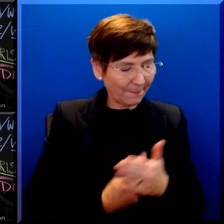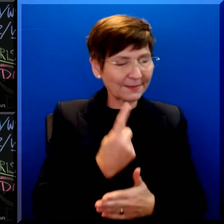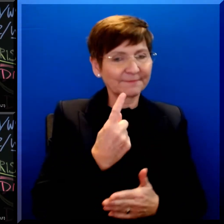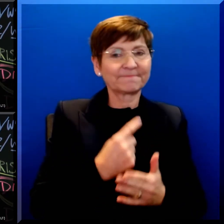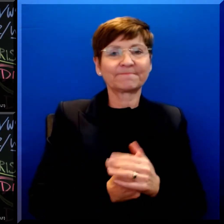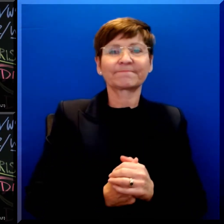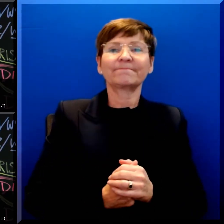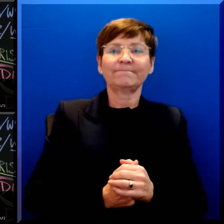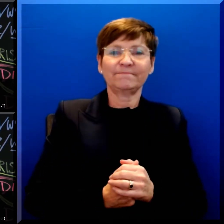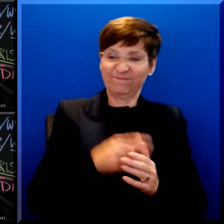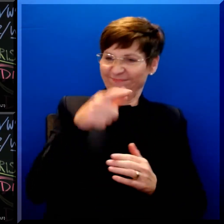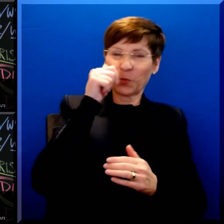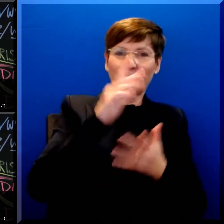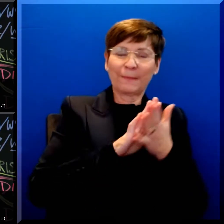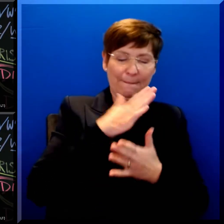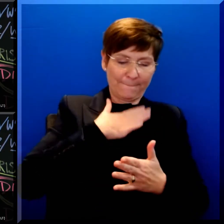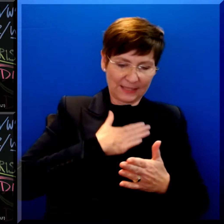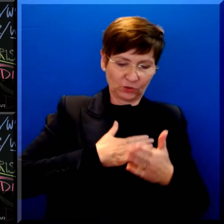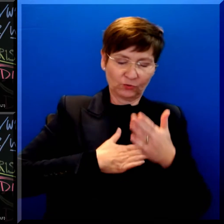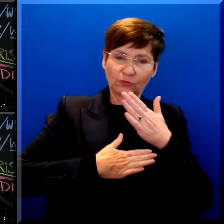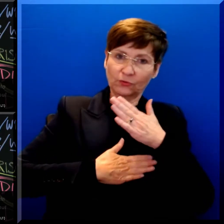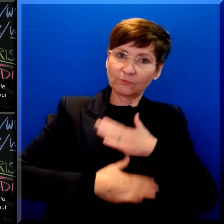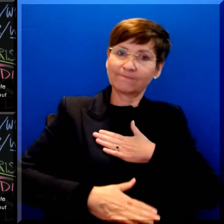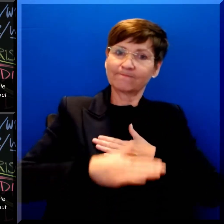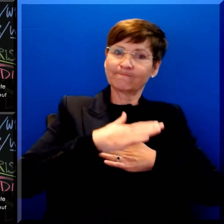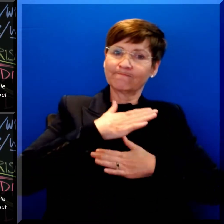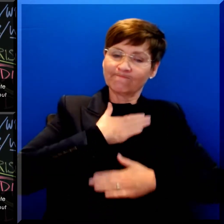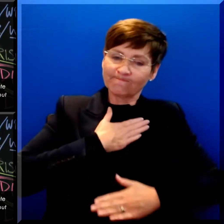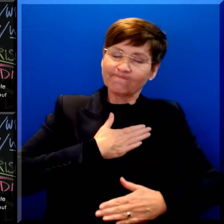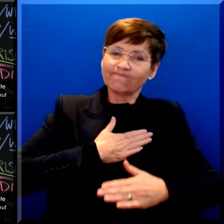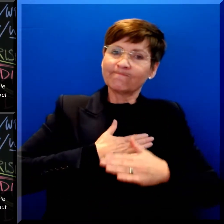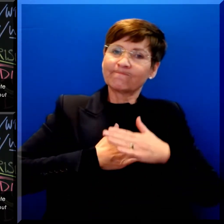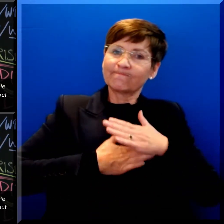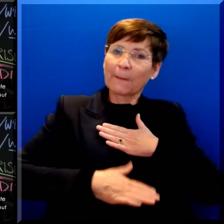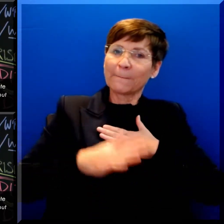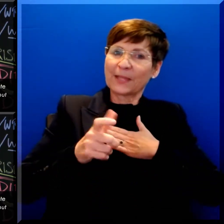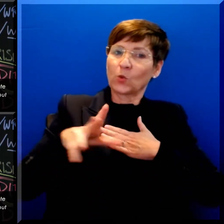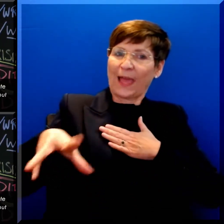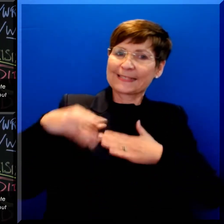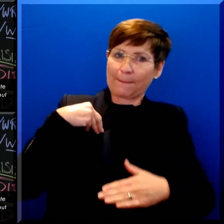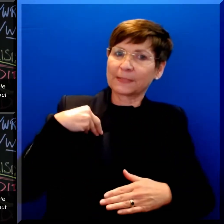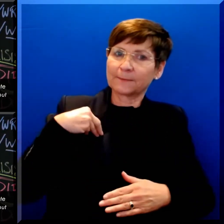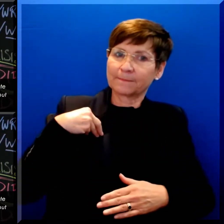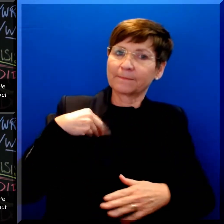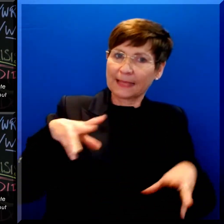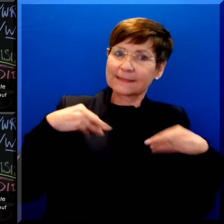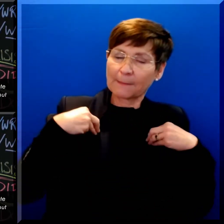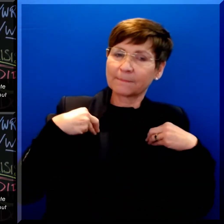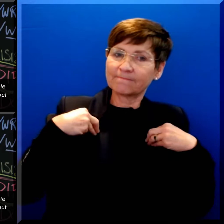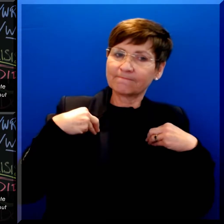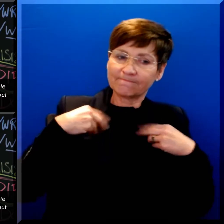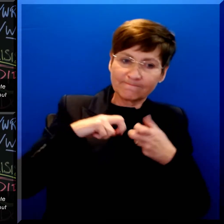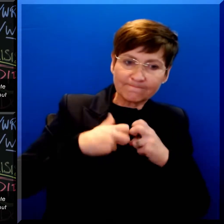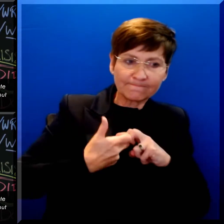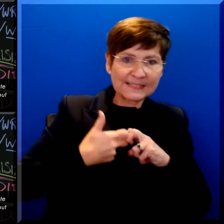delayed. Now, we all know what patience is. It's defined as the capacity to accept or tolerate delay, trouble, or